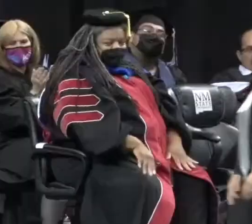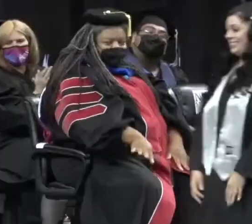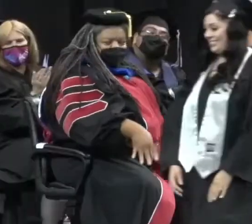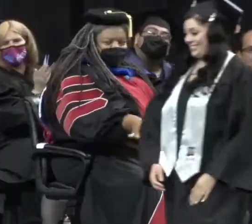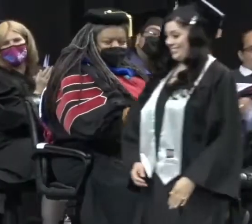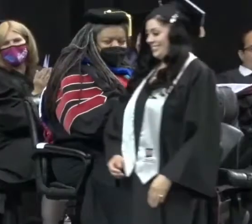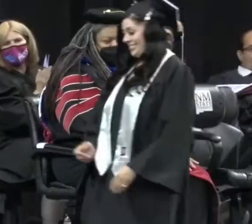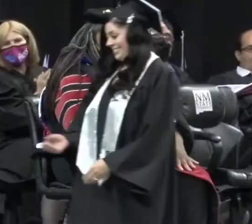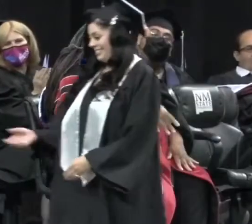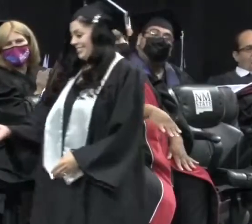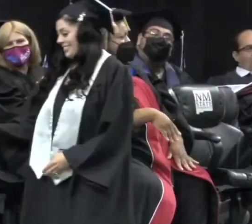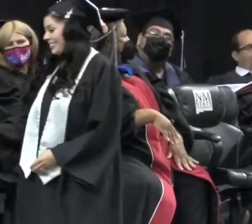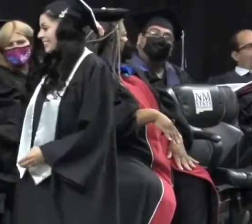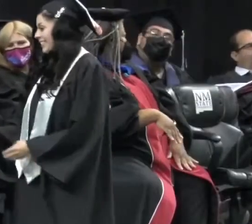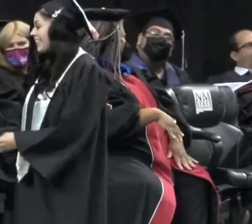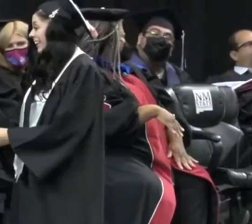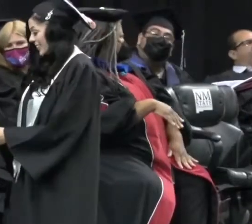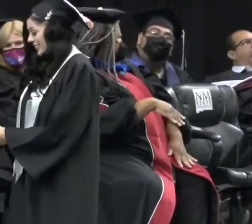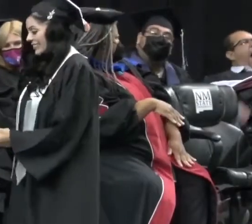Dora or Dor? Dora.